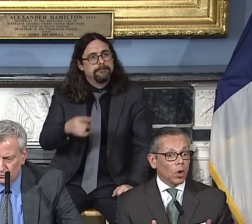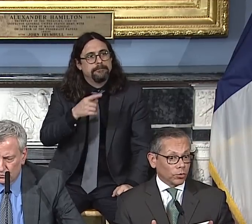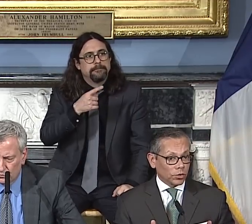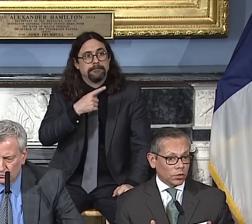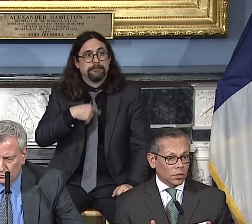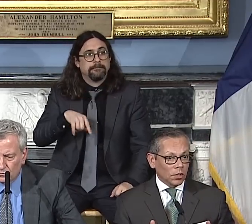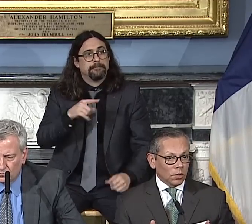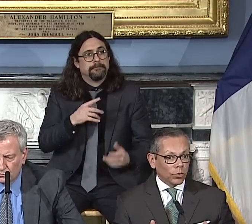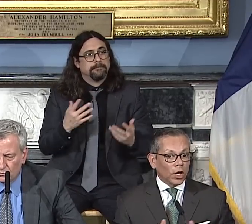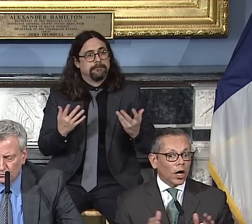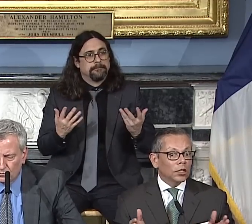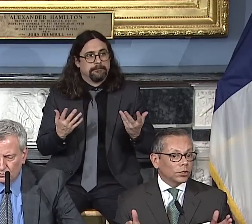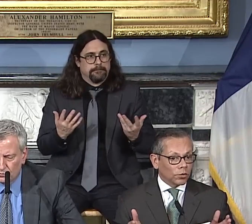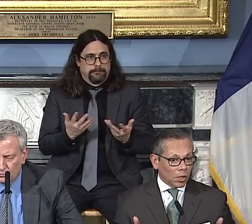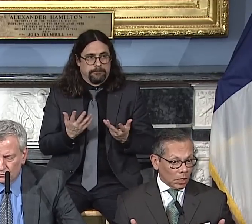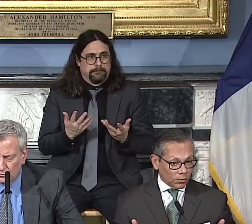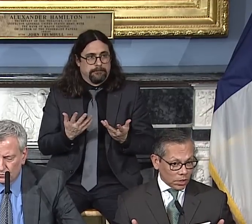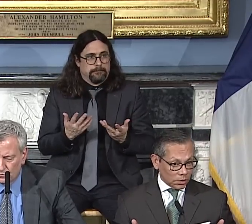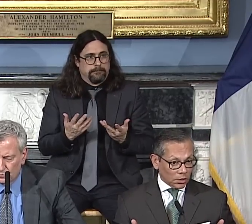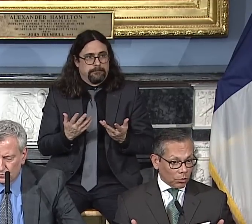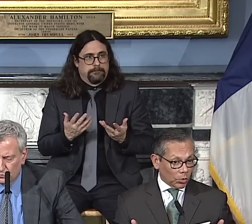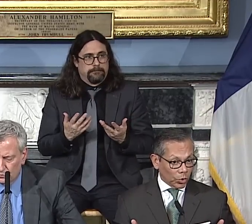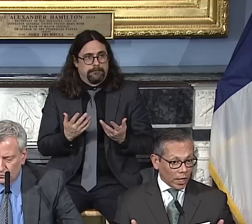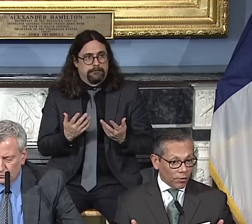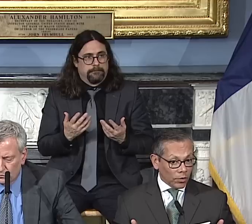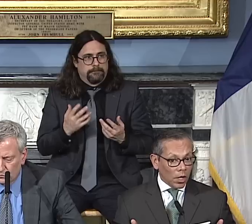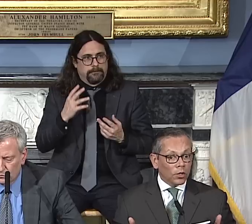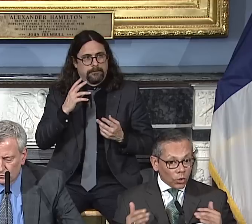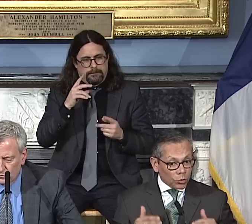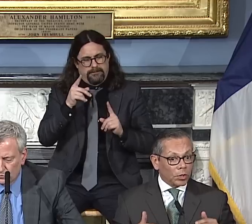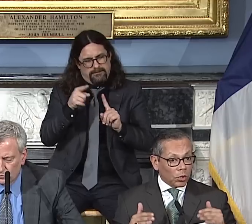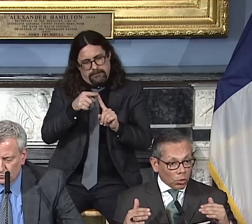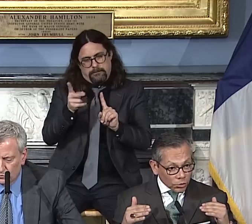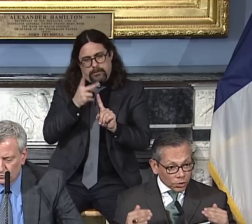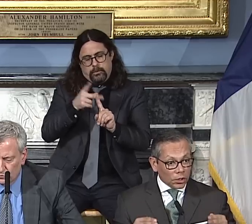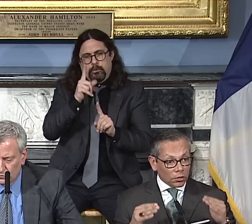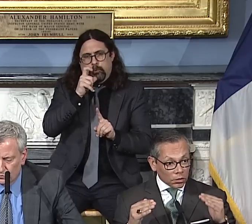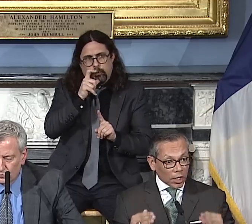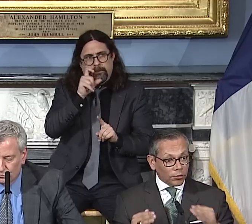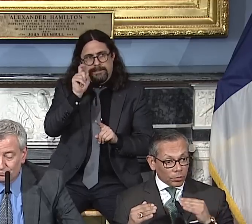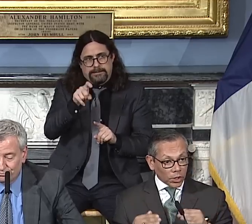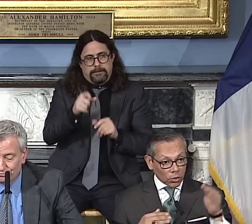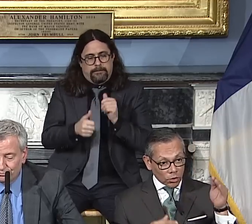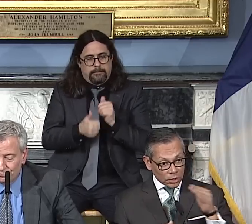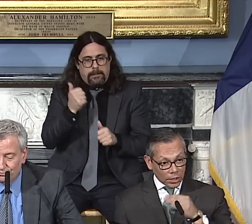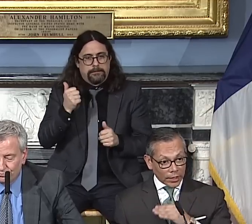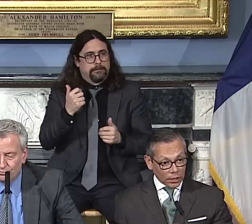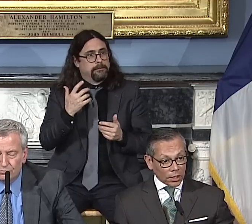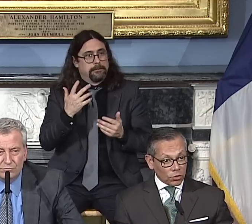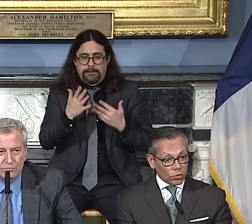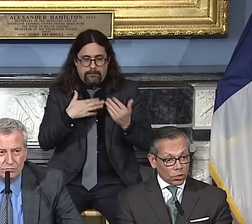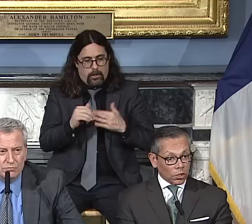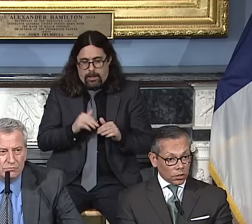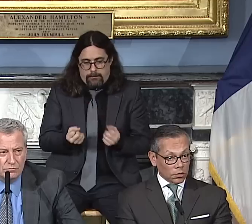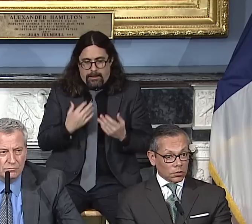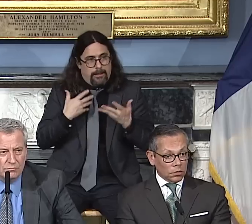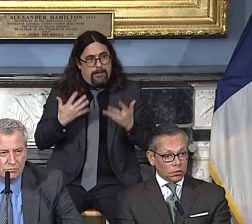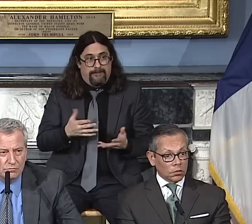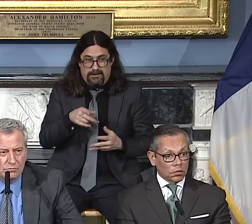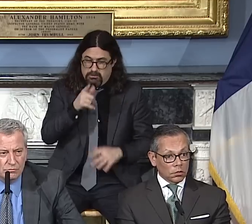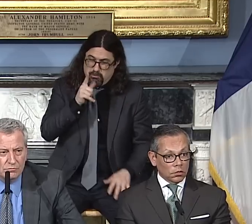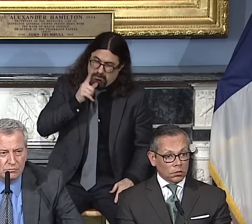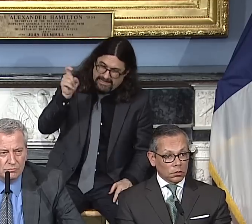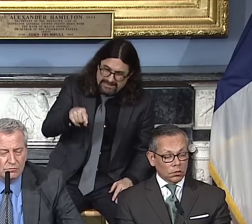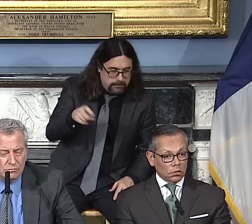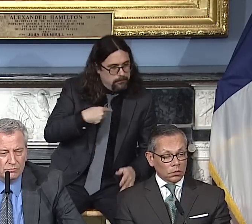who need it the most. Regardless of the amount of testing that we would have, those people will still have the priority lining that you heard.